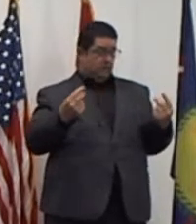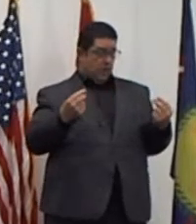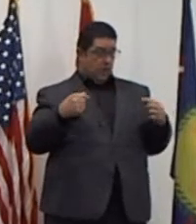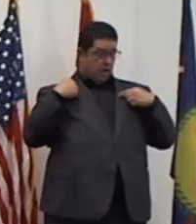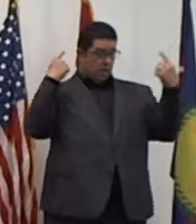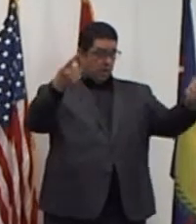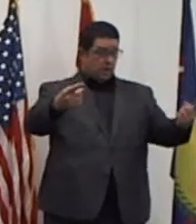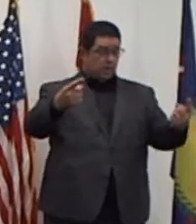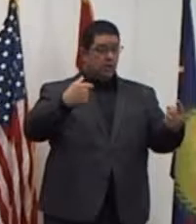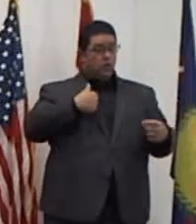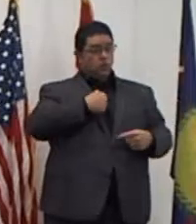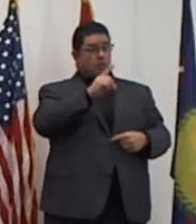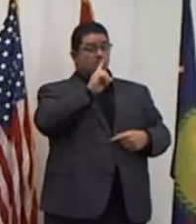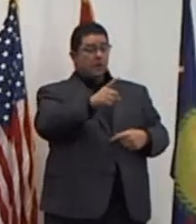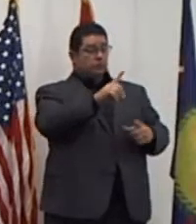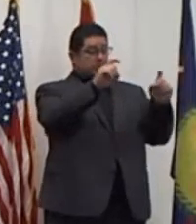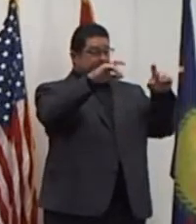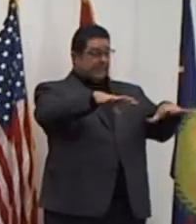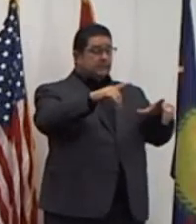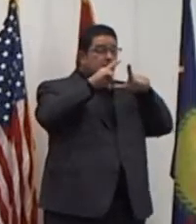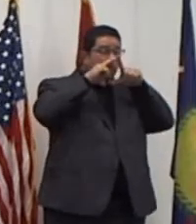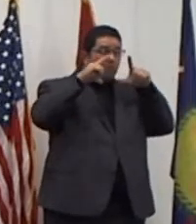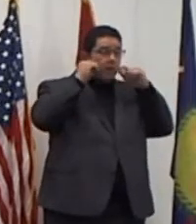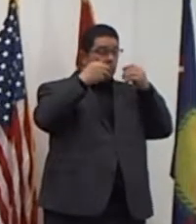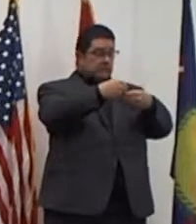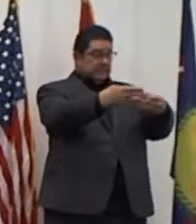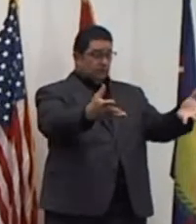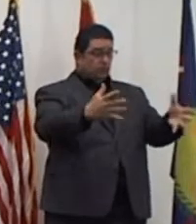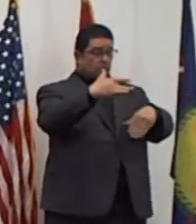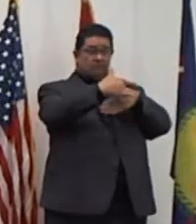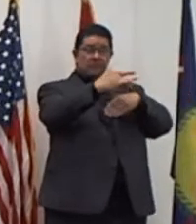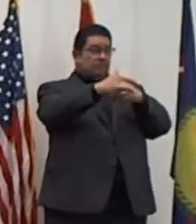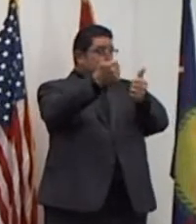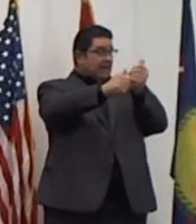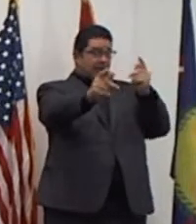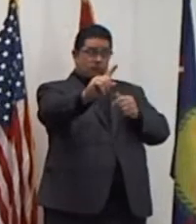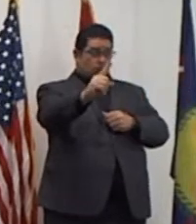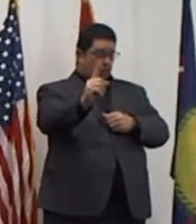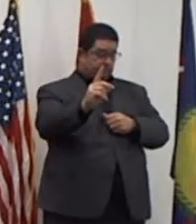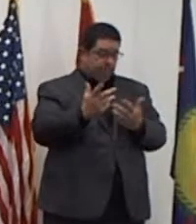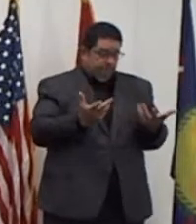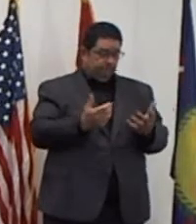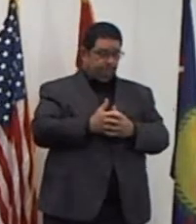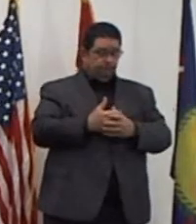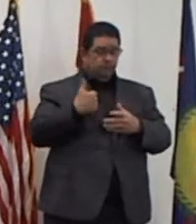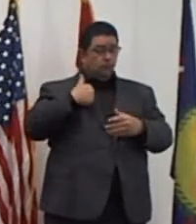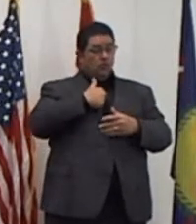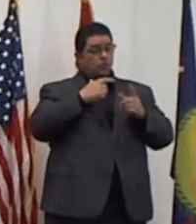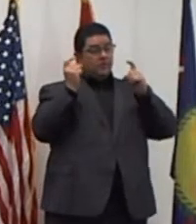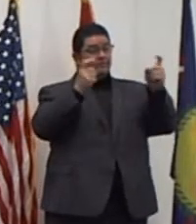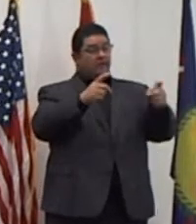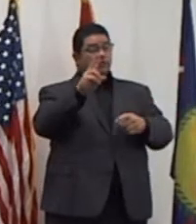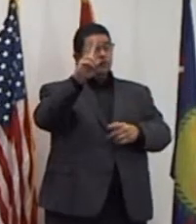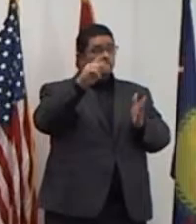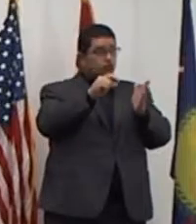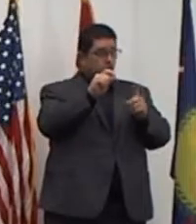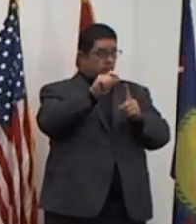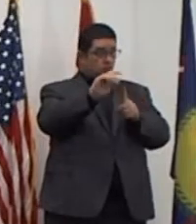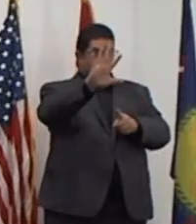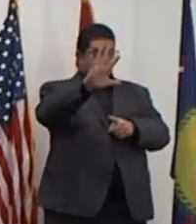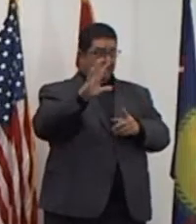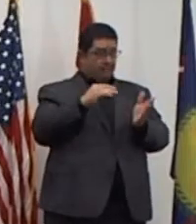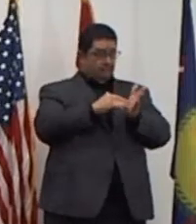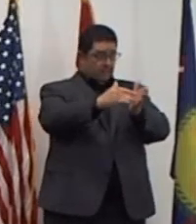that testing and mass distribution was available to everyone. We've granted more than $2.5 million to 5 agencies